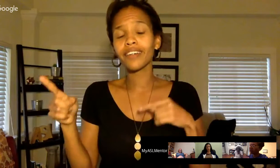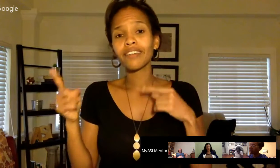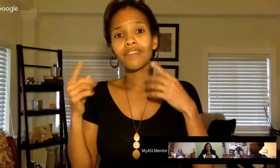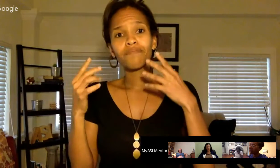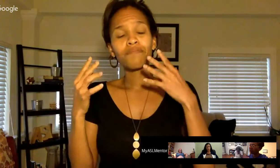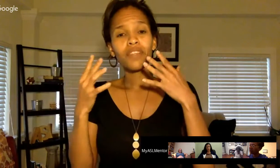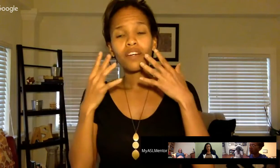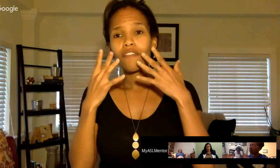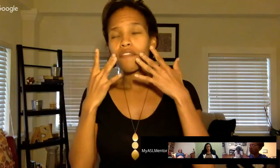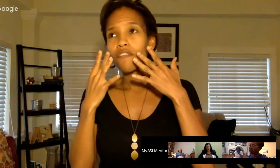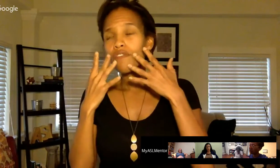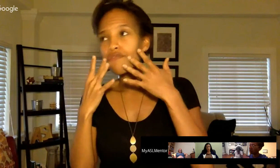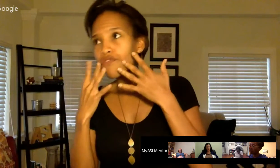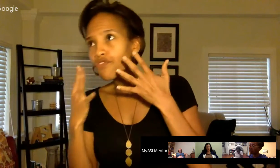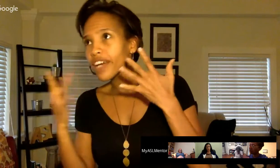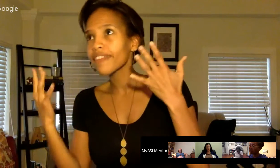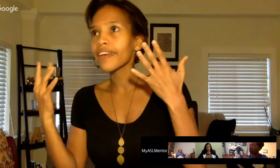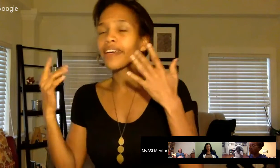like,